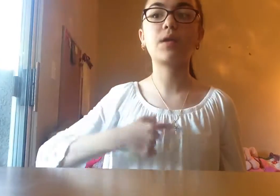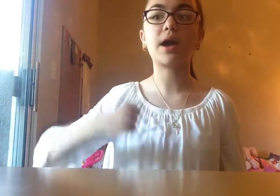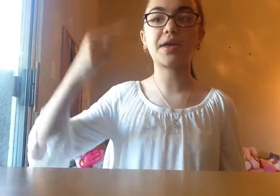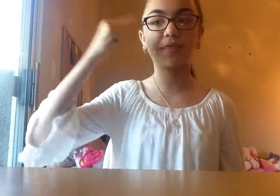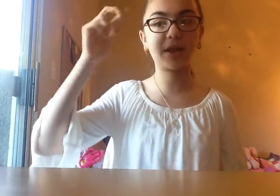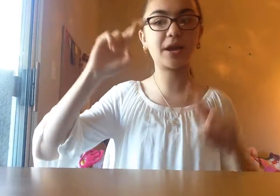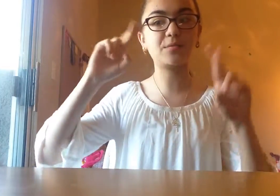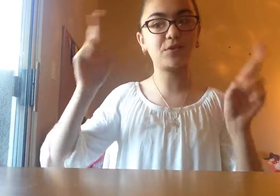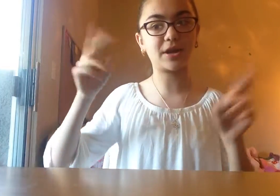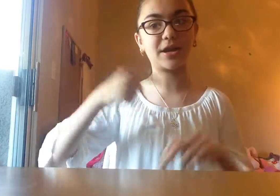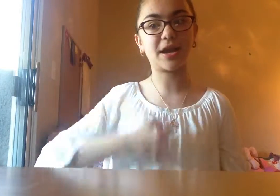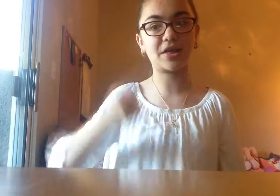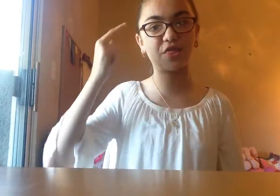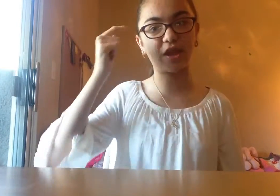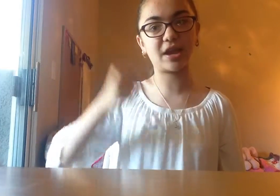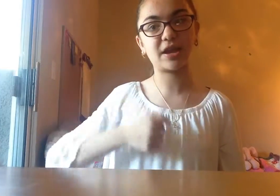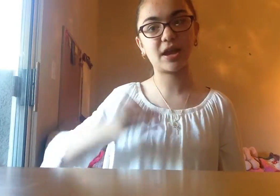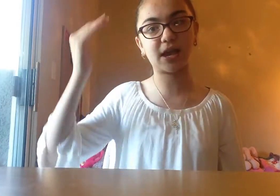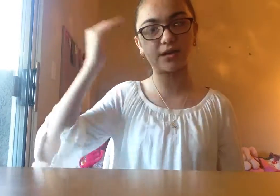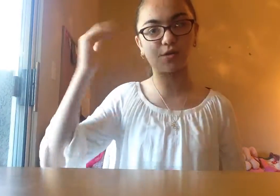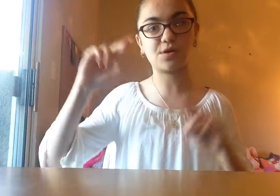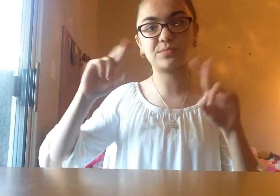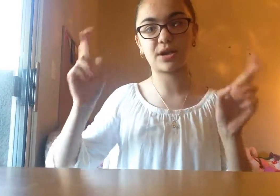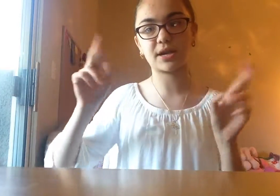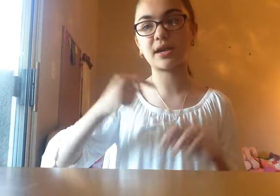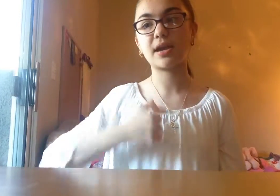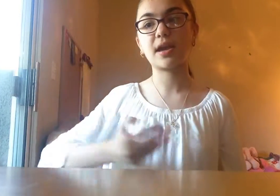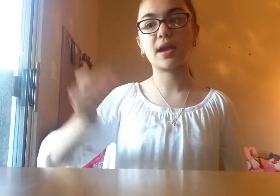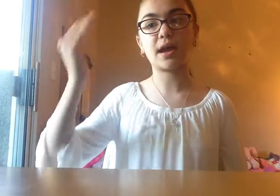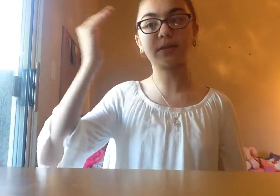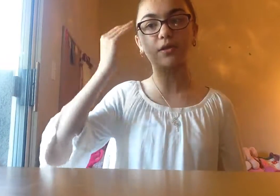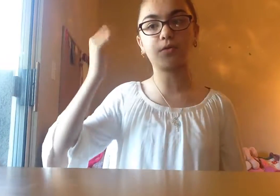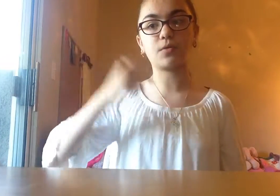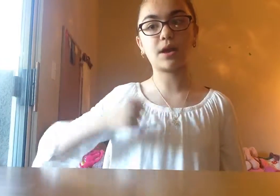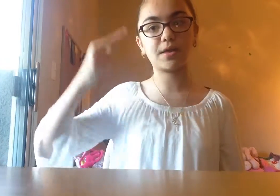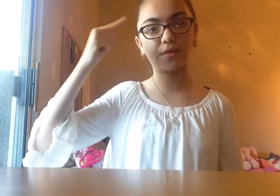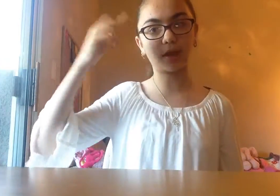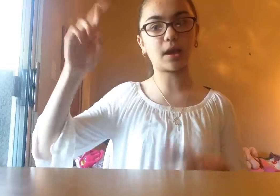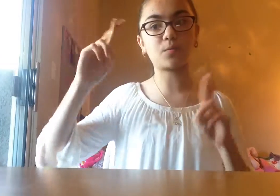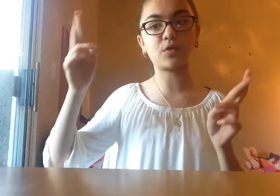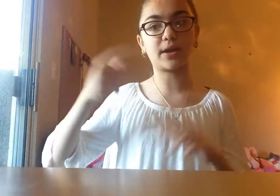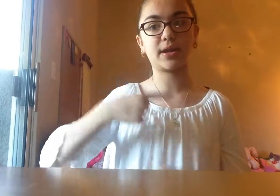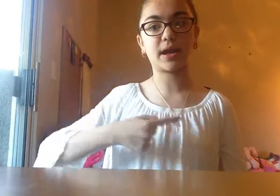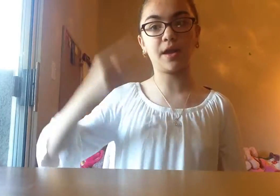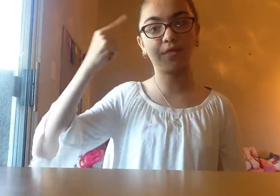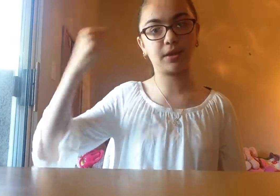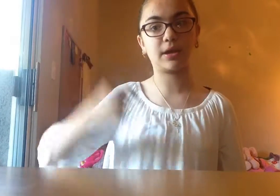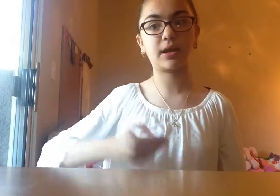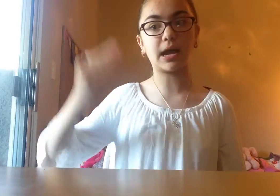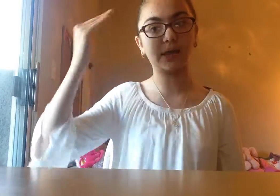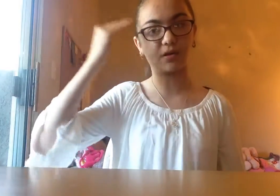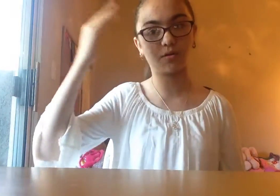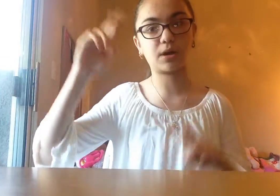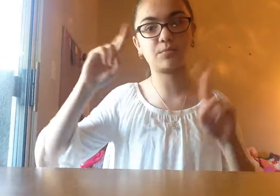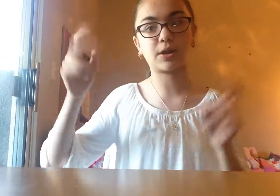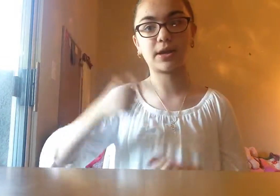I think I'm ready. I think I know I'm ready. I know I think I'm ready. I think I know I'm ready.